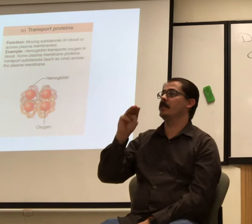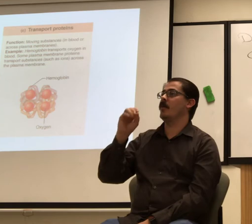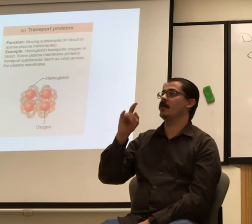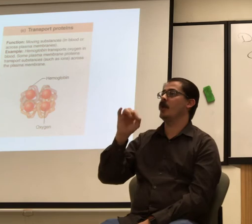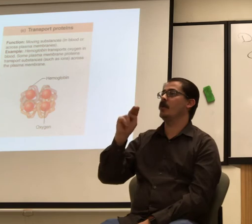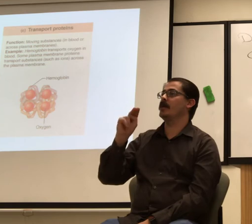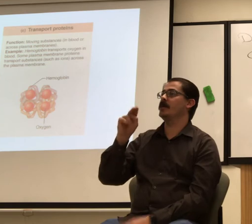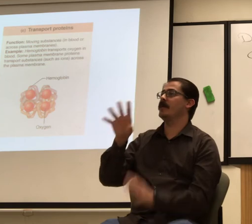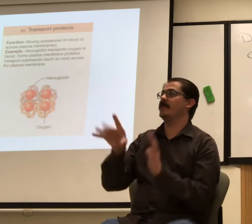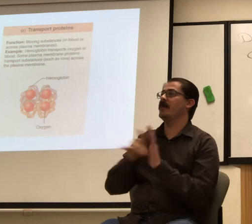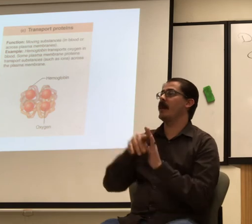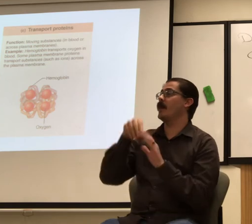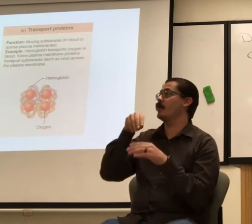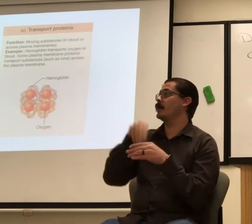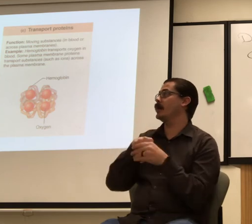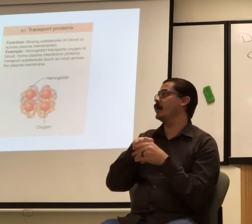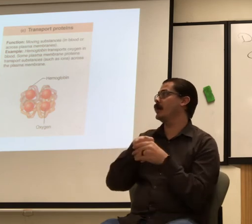RBCs,